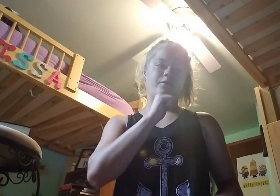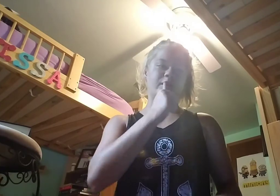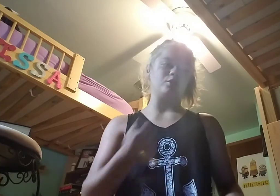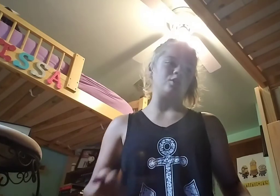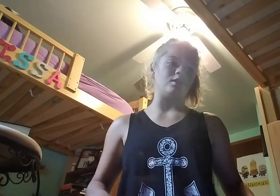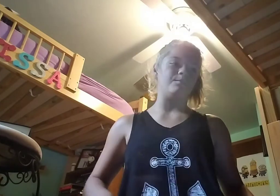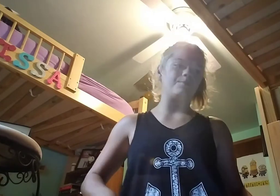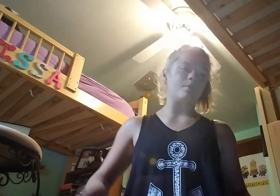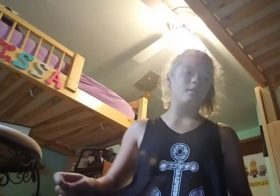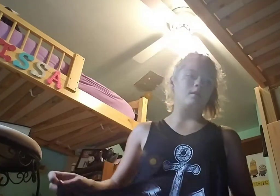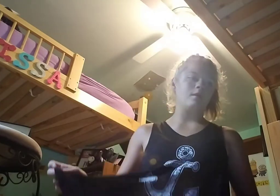your chin.